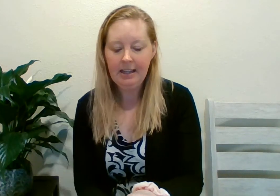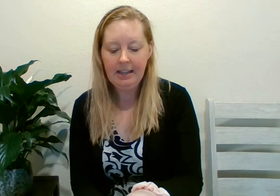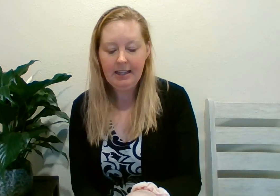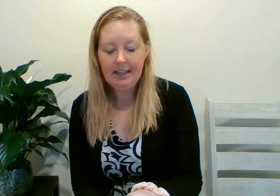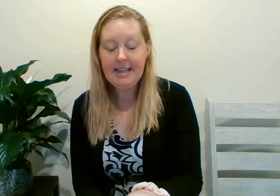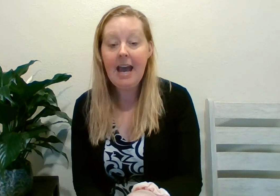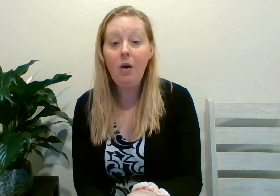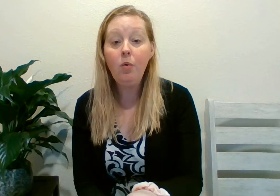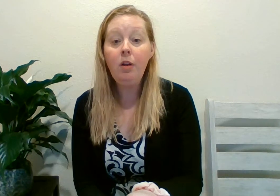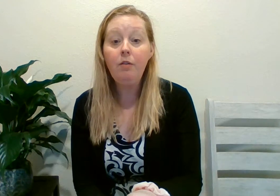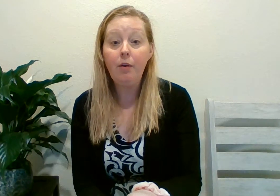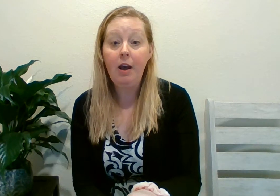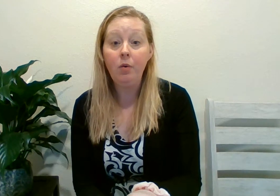Town. Frown.